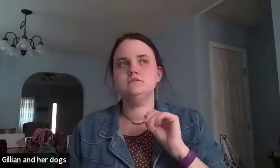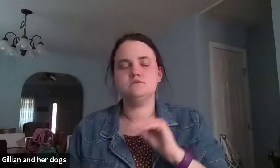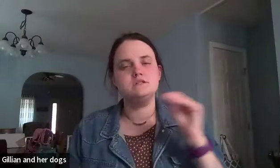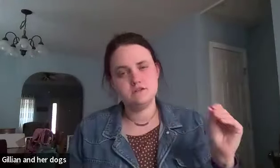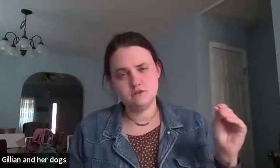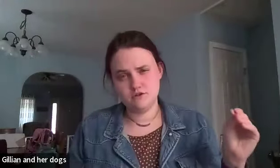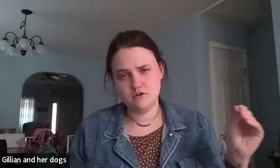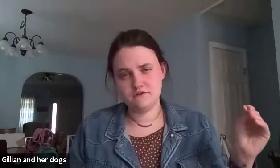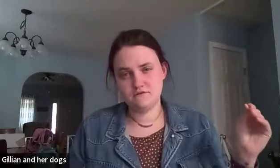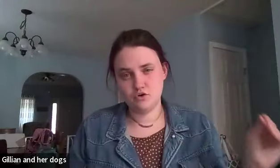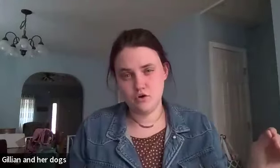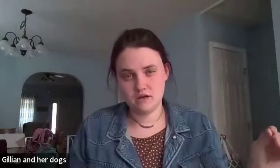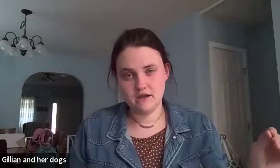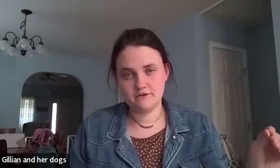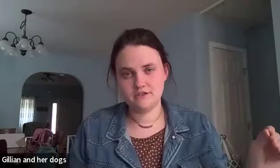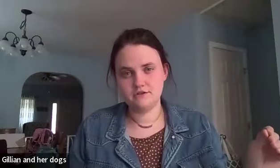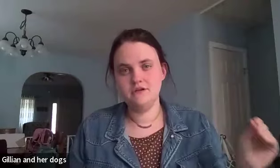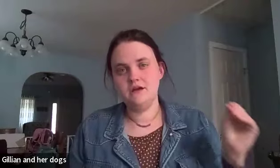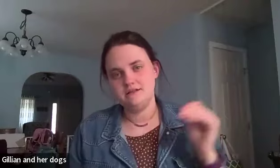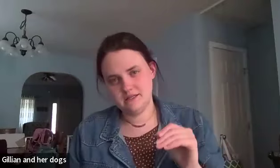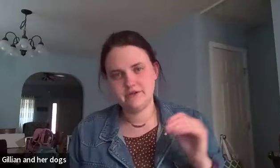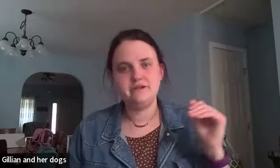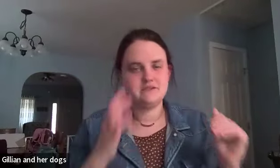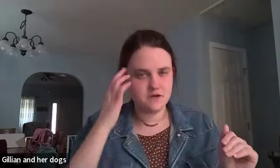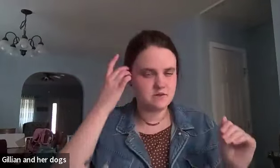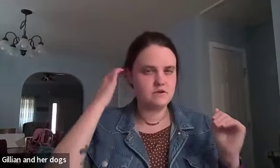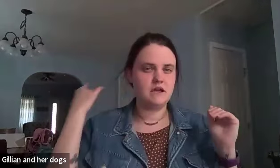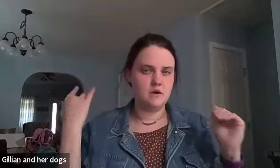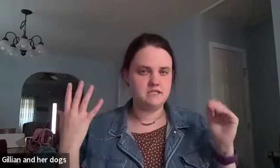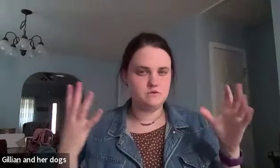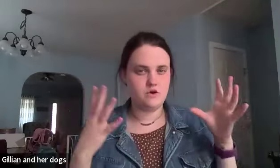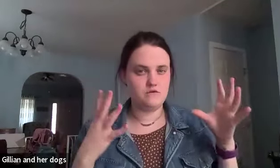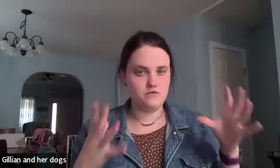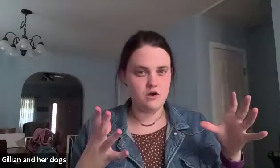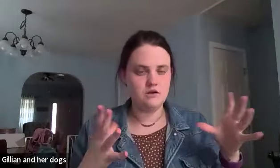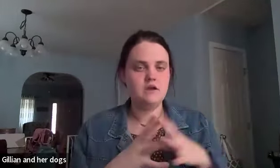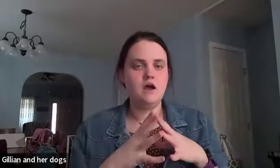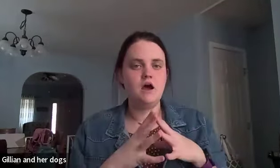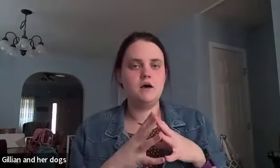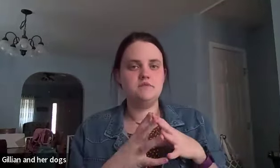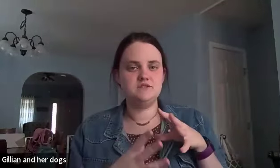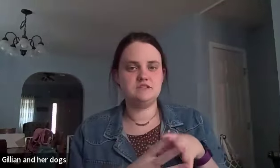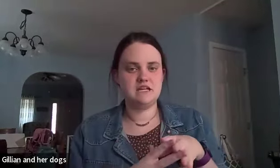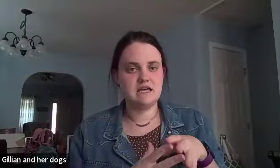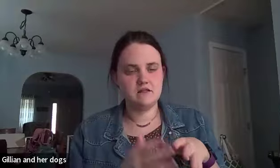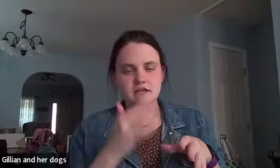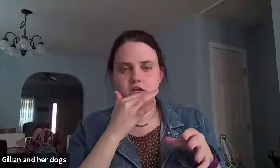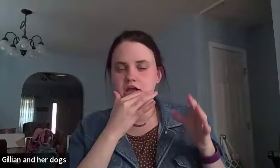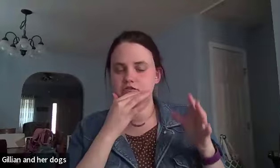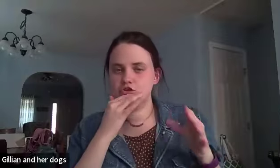This one is also used often for crocodile too. Typically, it's very similar like how we did with our frog. This will stay as alligator. If you're